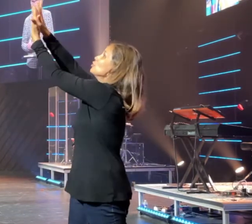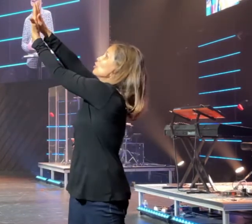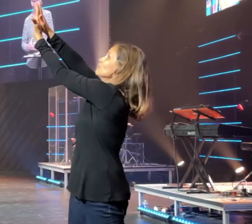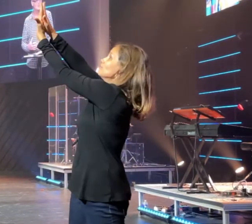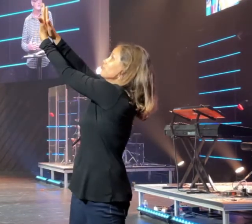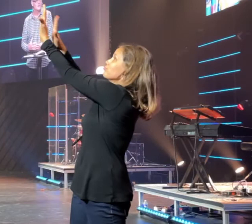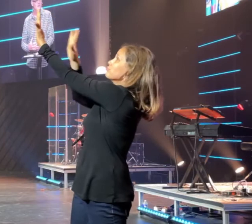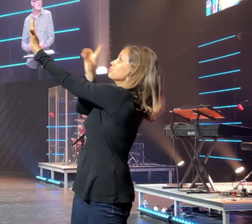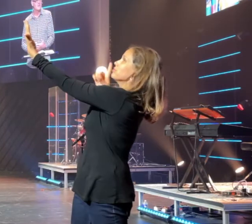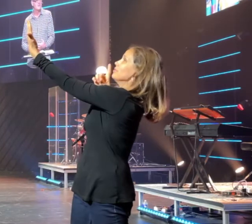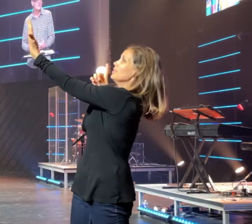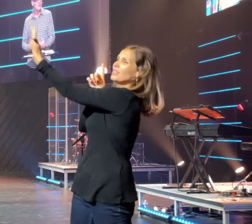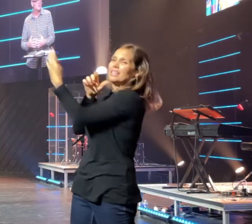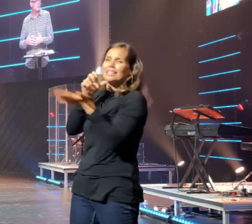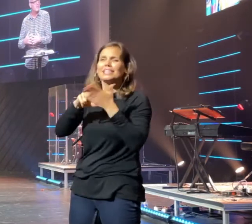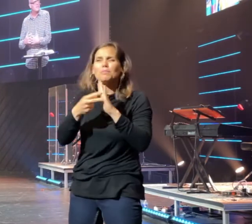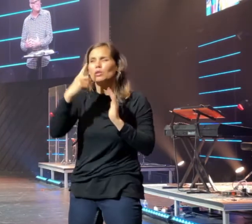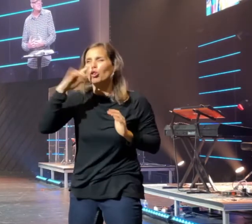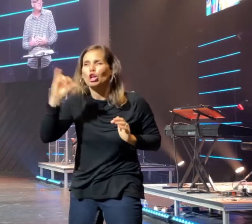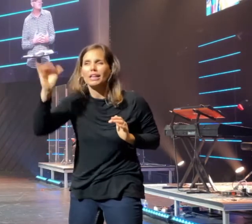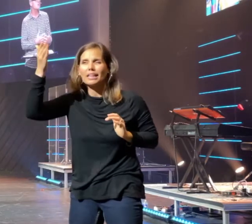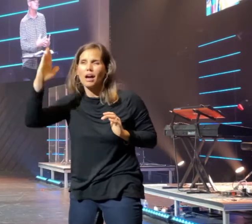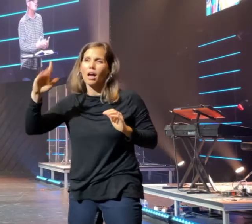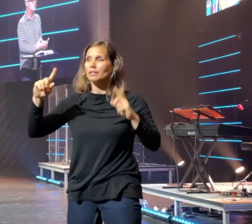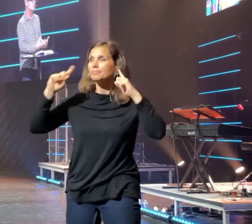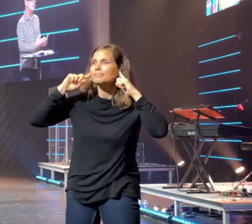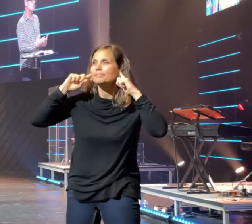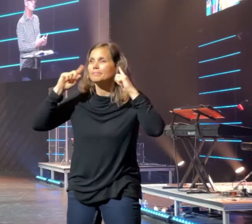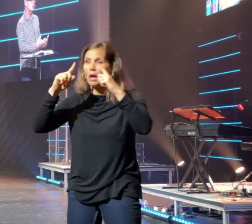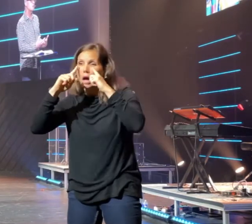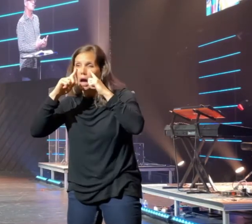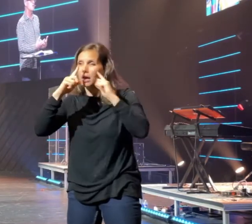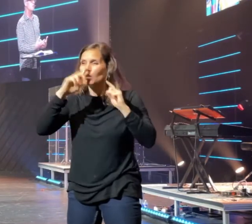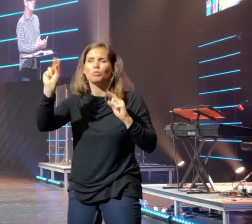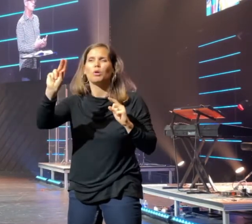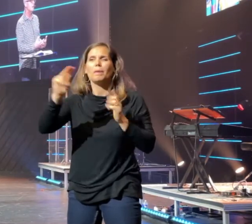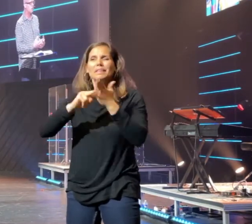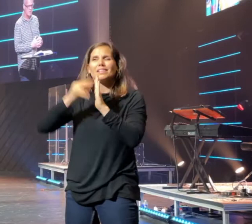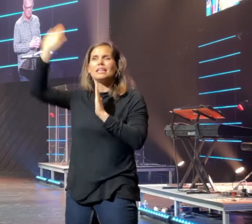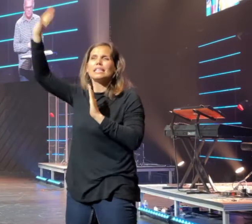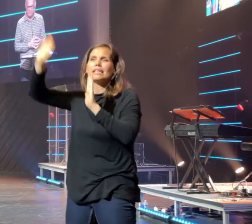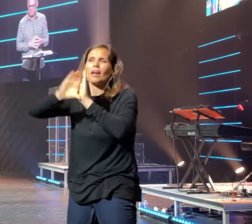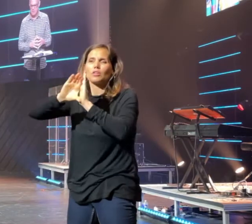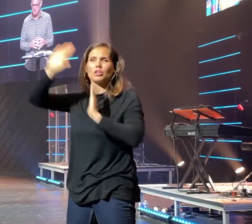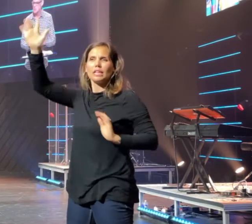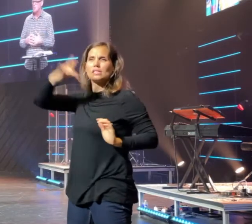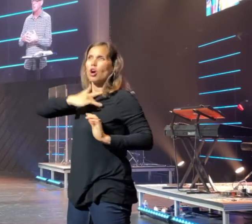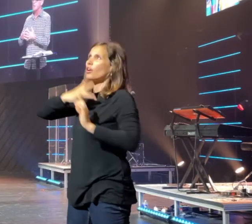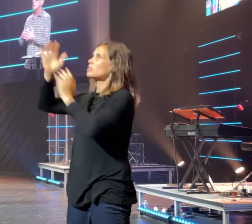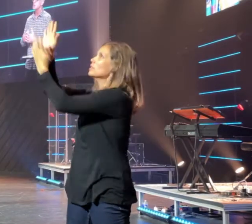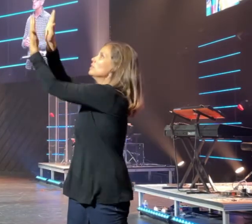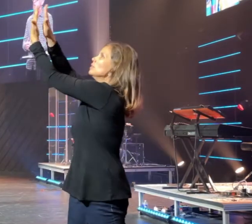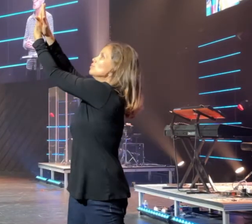eyes, two ears, and a nose. It has to do with his character, and it was a purpose statement. We were created in God's image, but